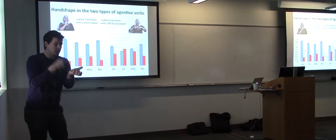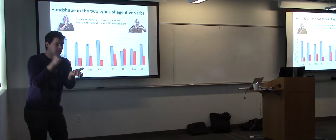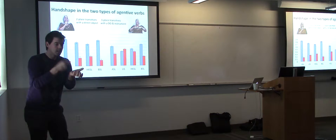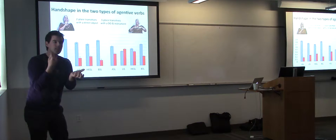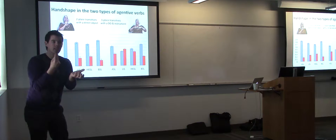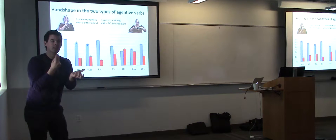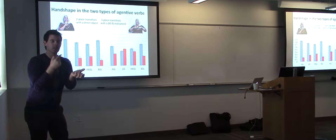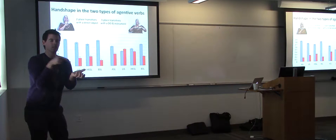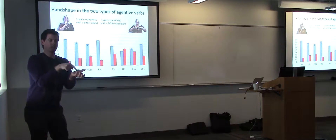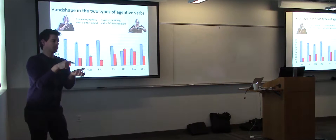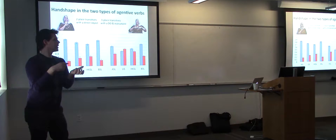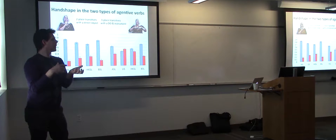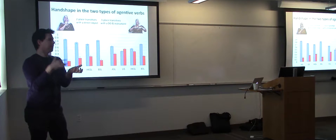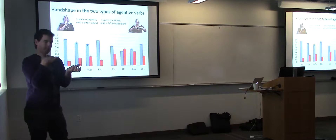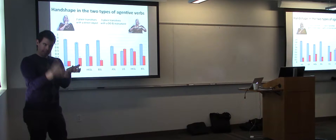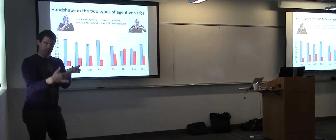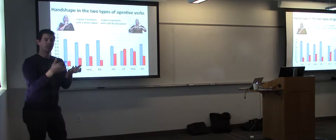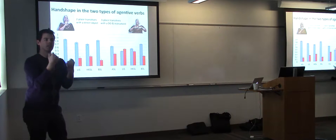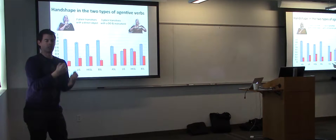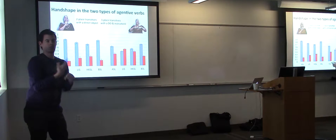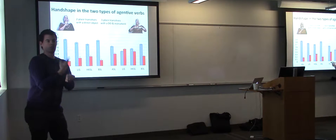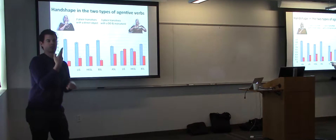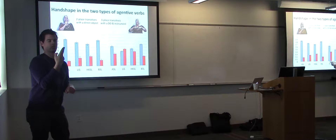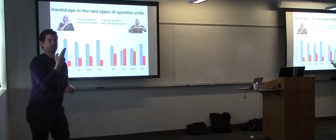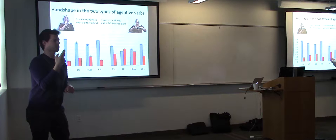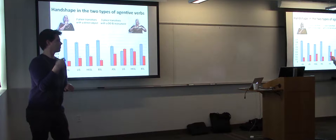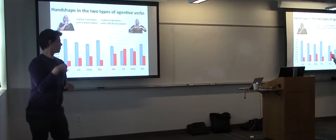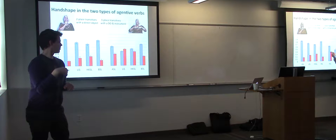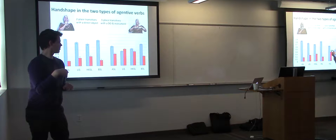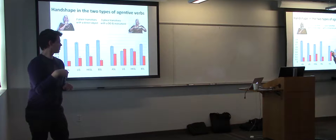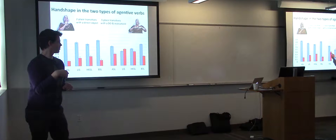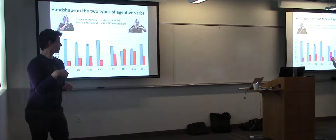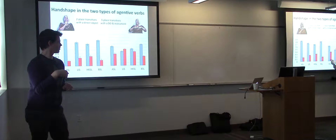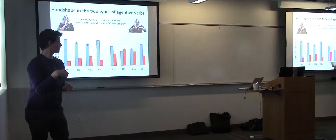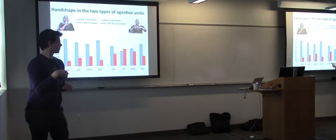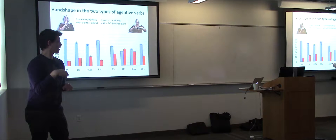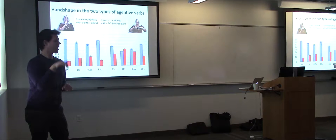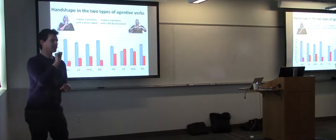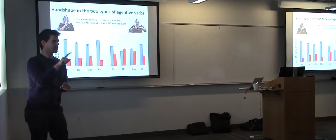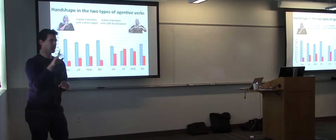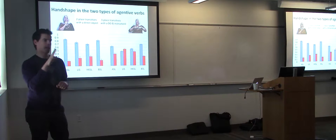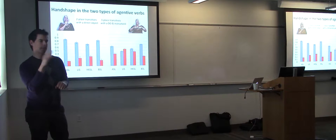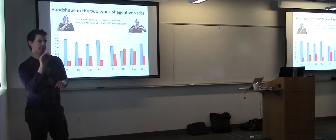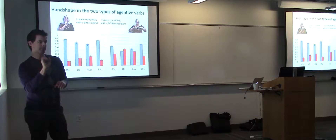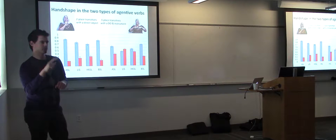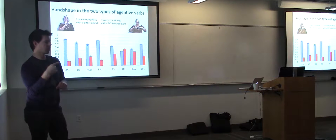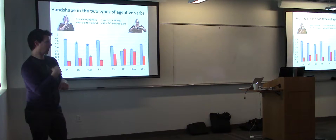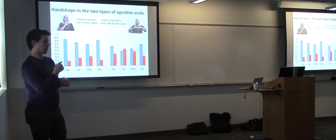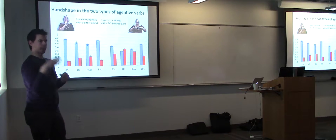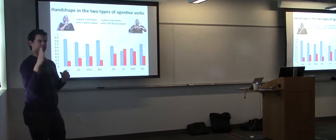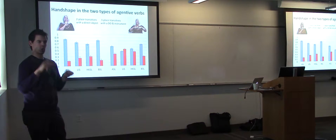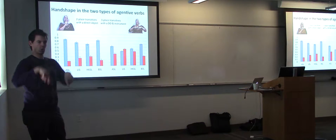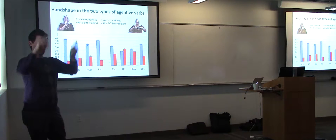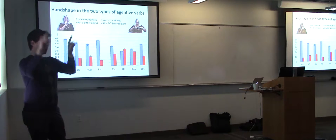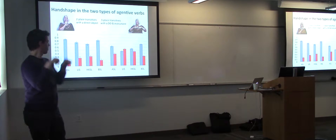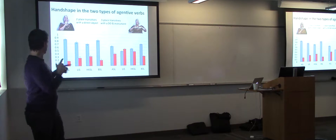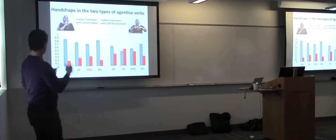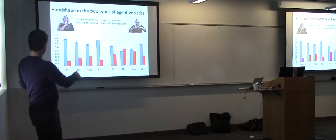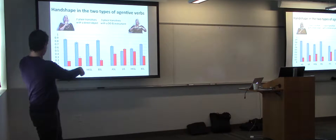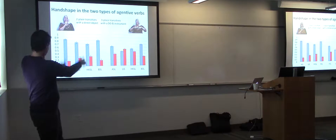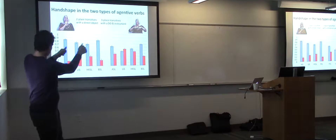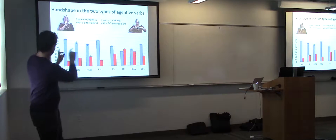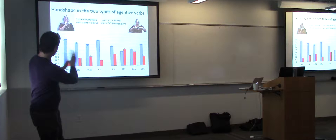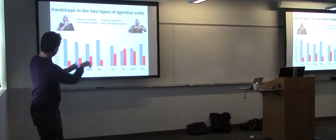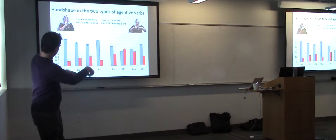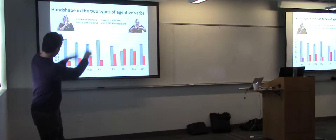an overwhelming preference for handling handshakes. Look how big those blue bars are. But in LEASE and HKSL,